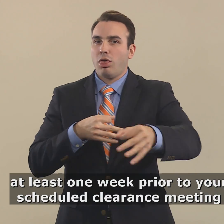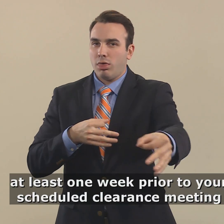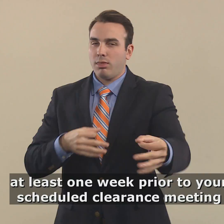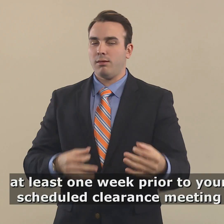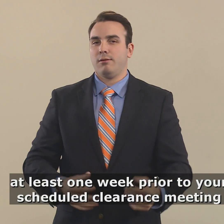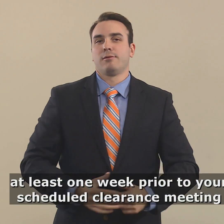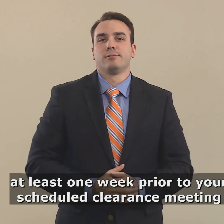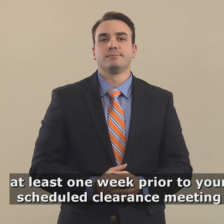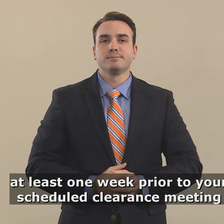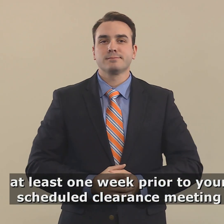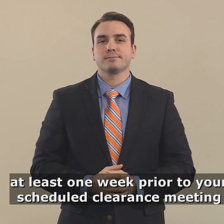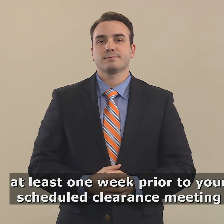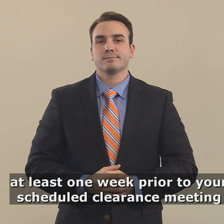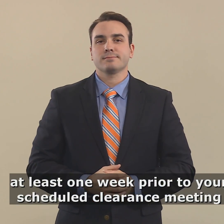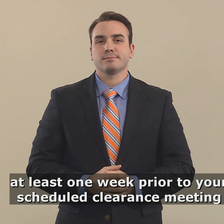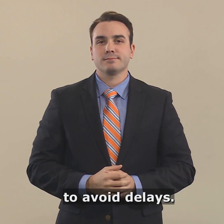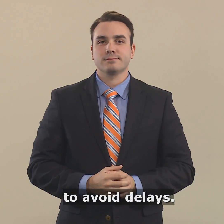to your scheduled clearance meeting to avoid